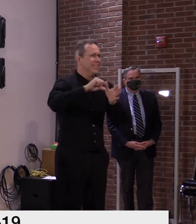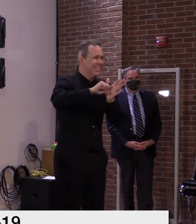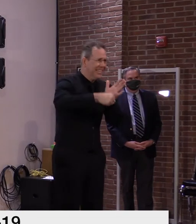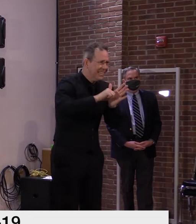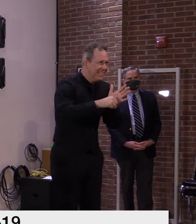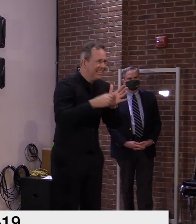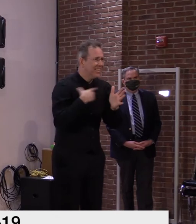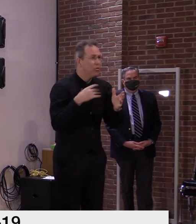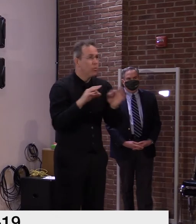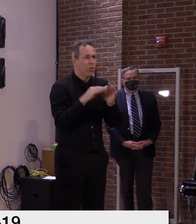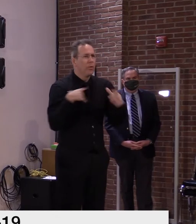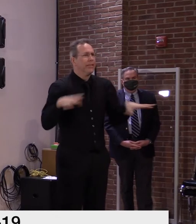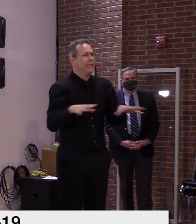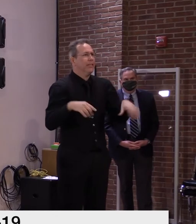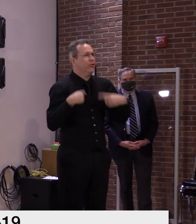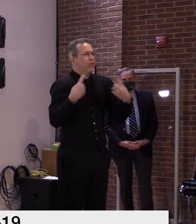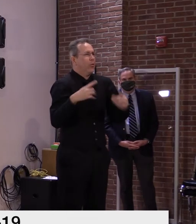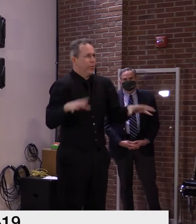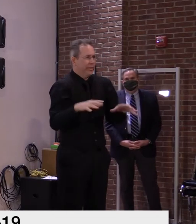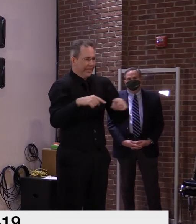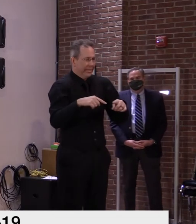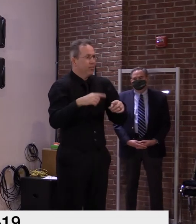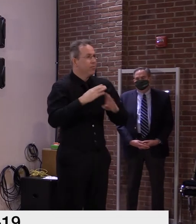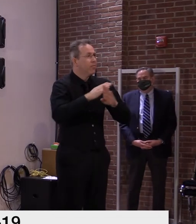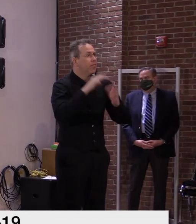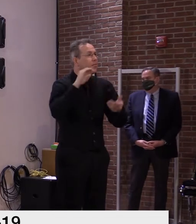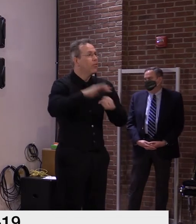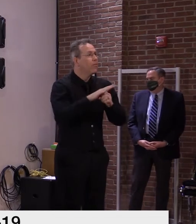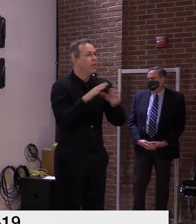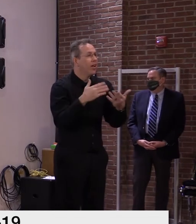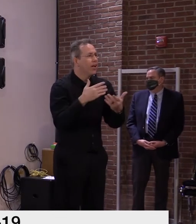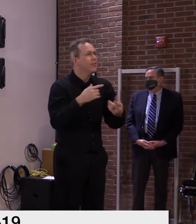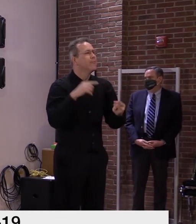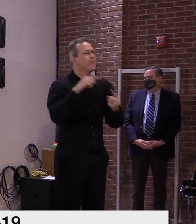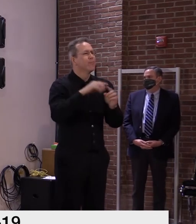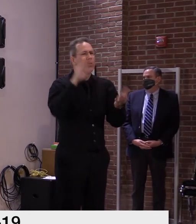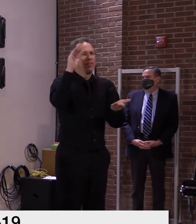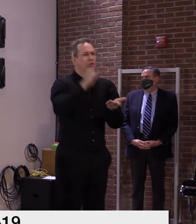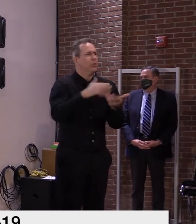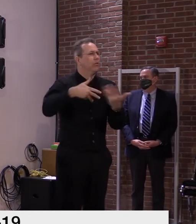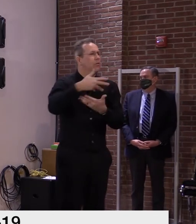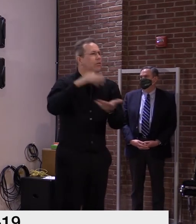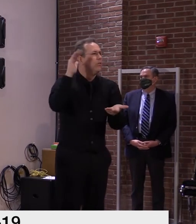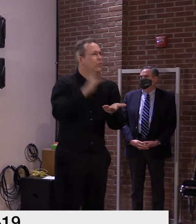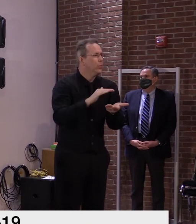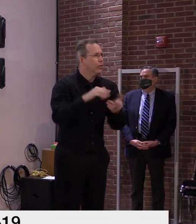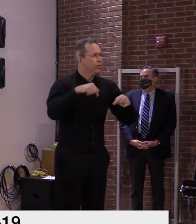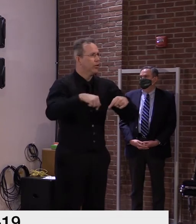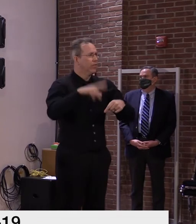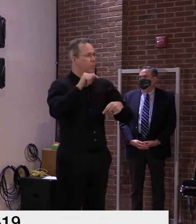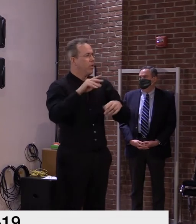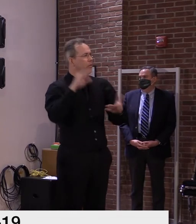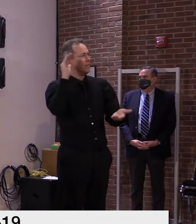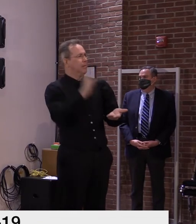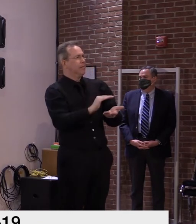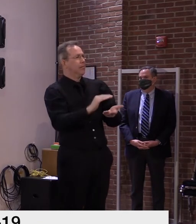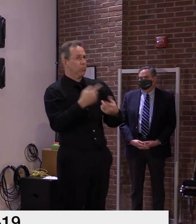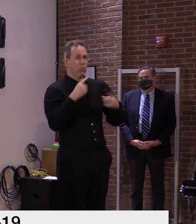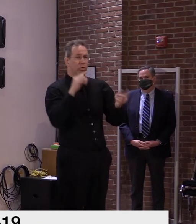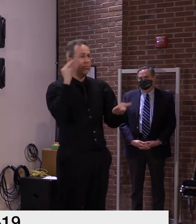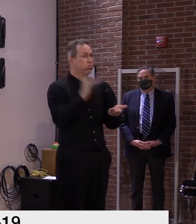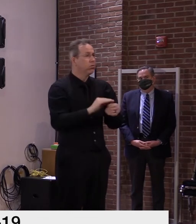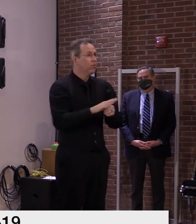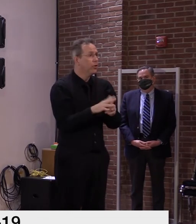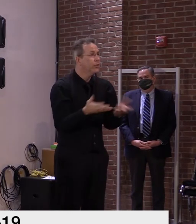not going to be the first thing that gets relaxed as time goes on. And even in states that are allowing some of